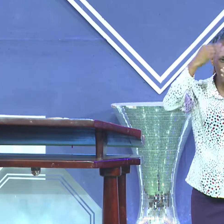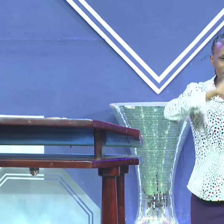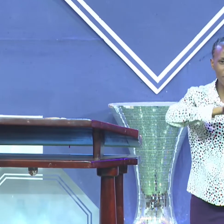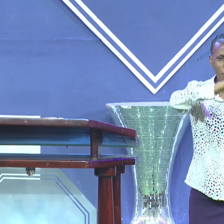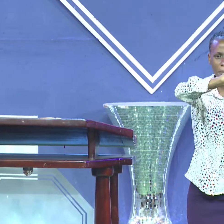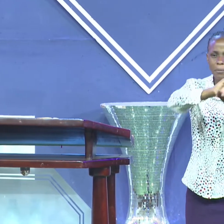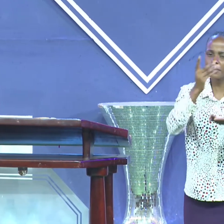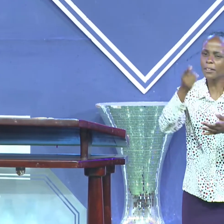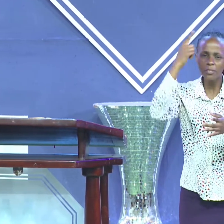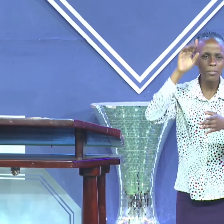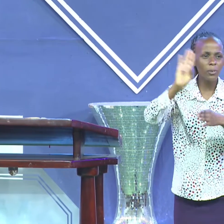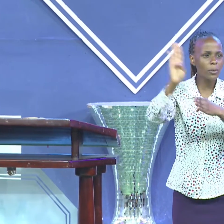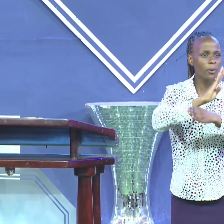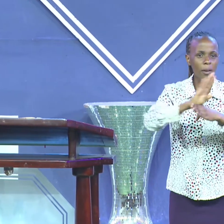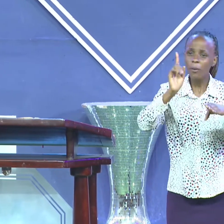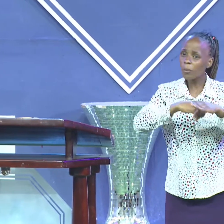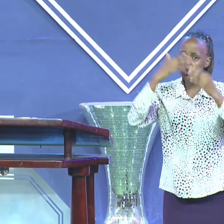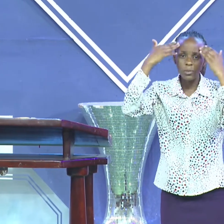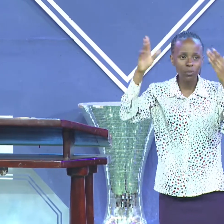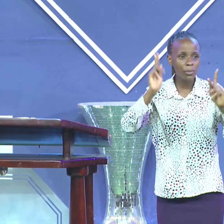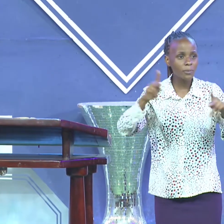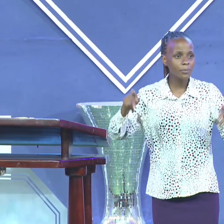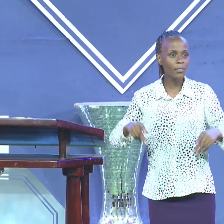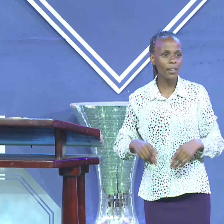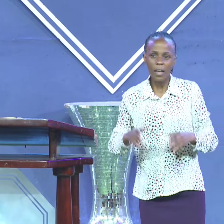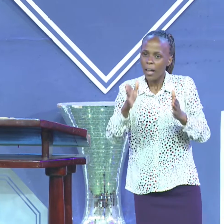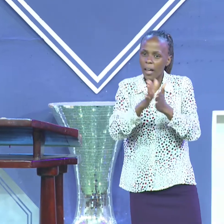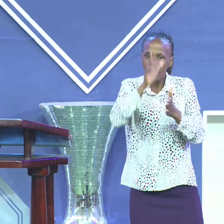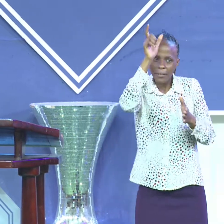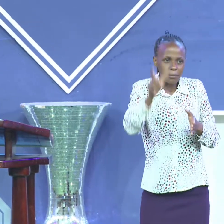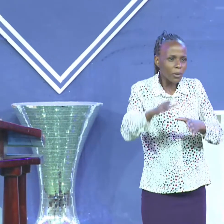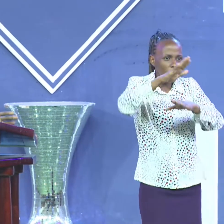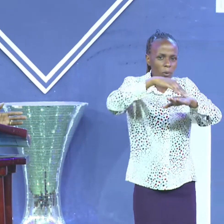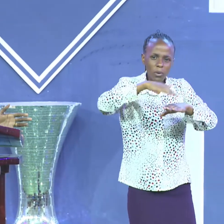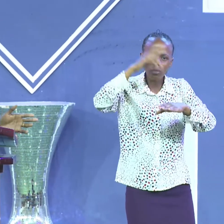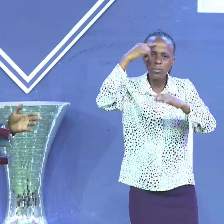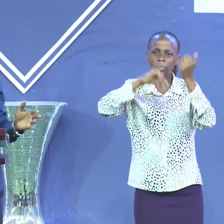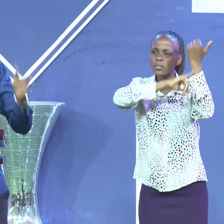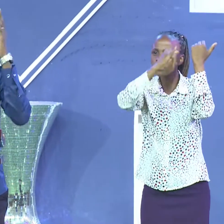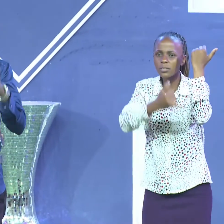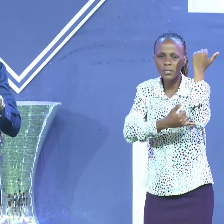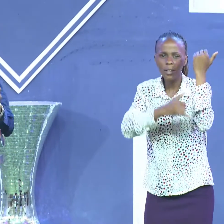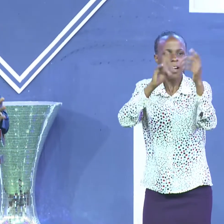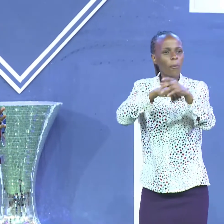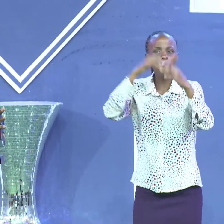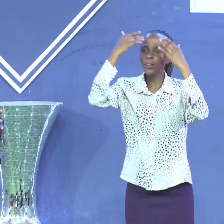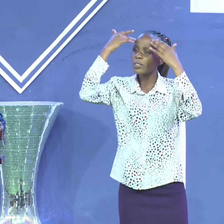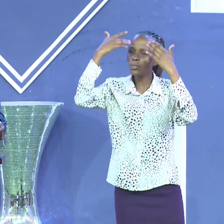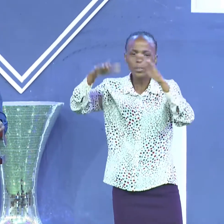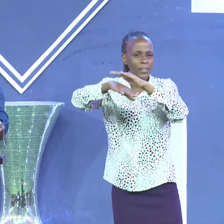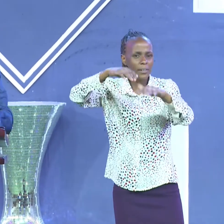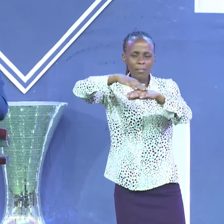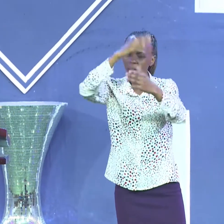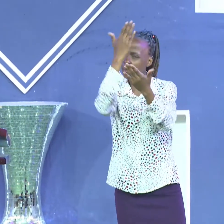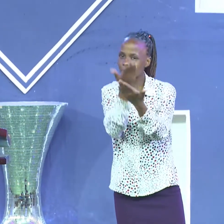come and give you capital for your business when you did not know them. That someone invites you for a job when